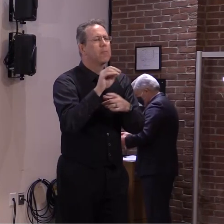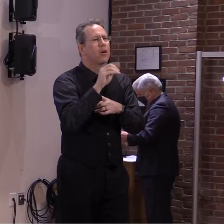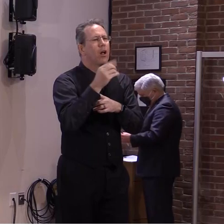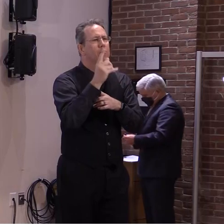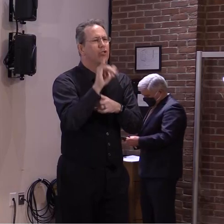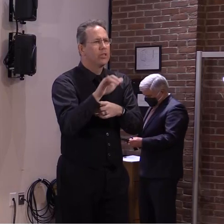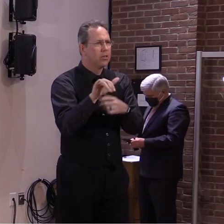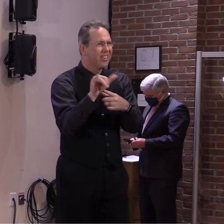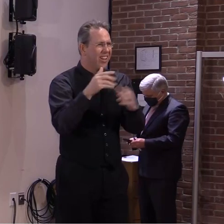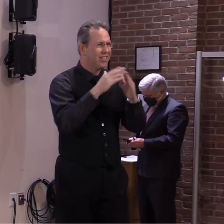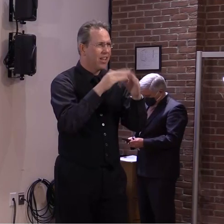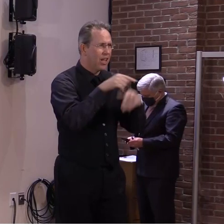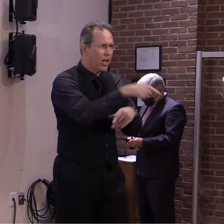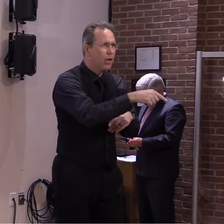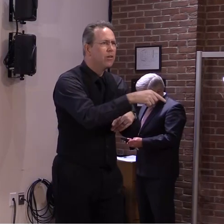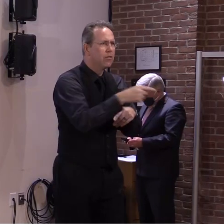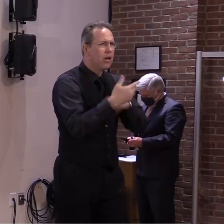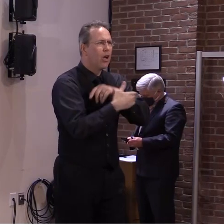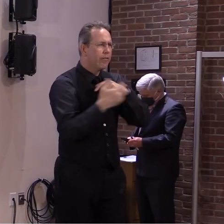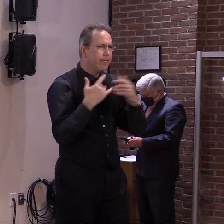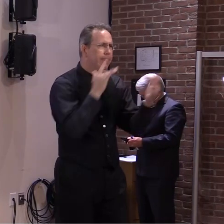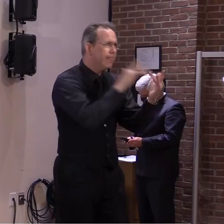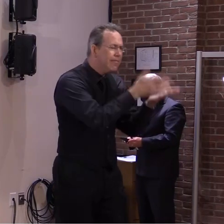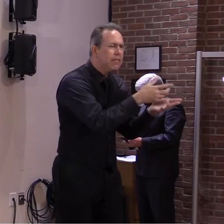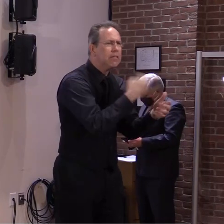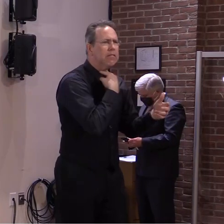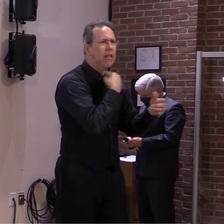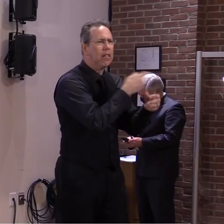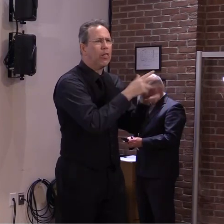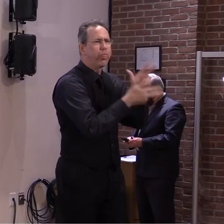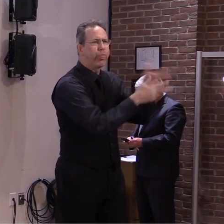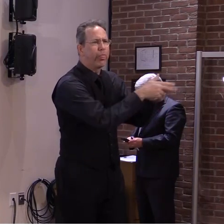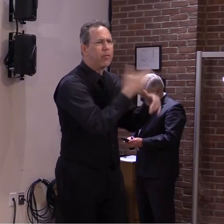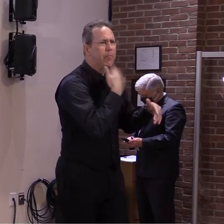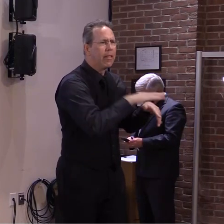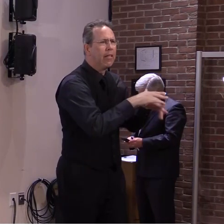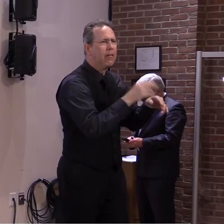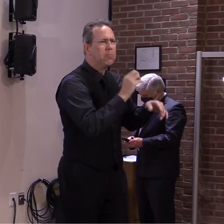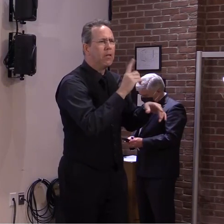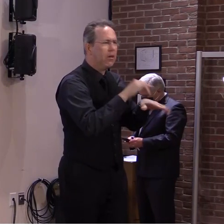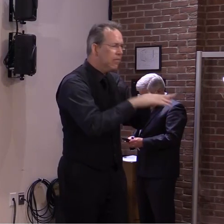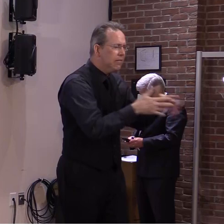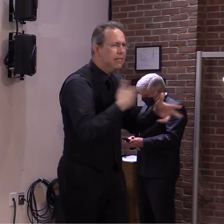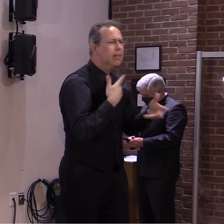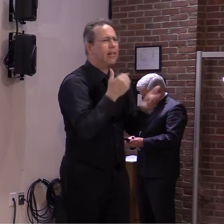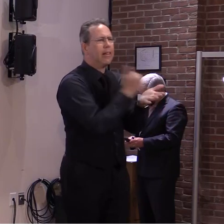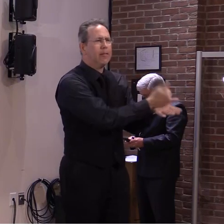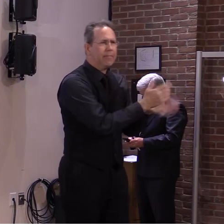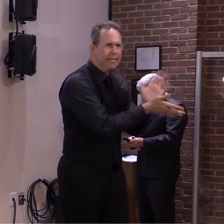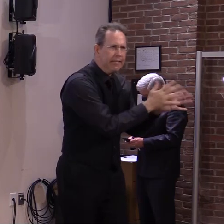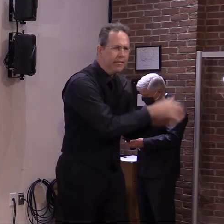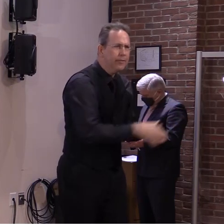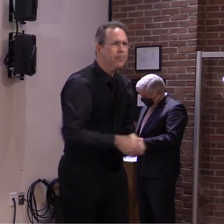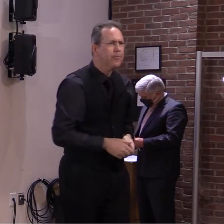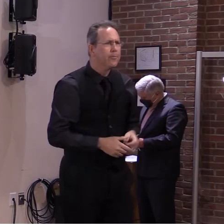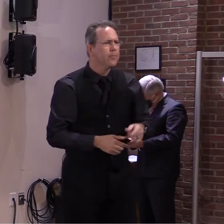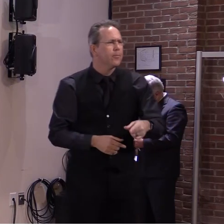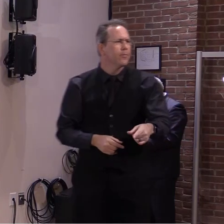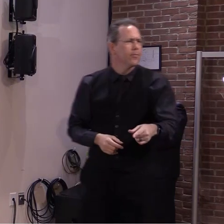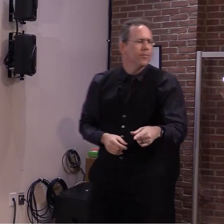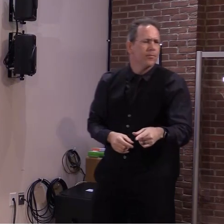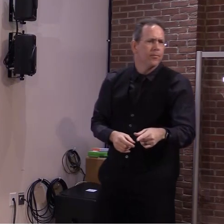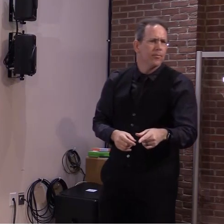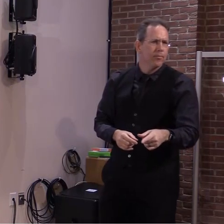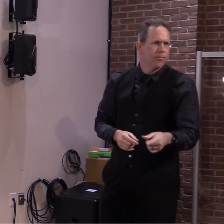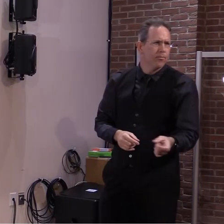Thank you. And my other follow-up here, I think it's going to be it for today. I did get a call back from someone